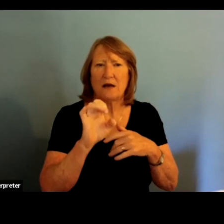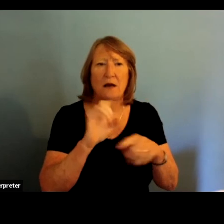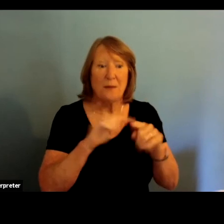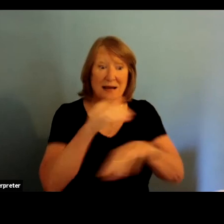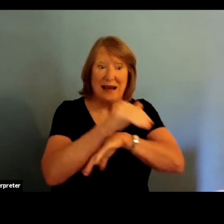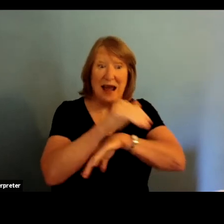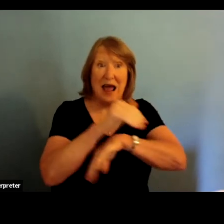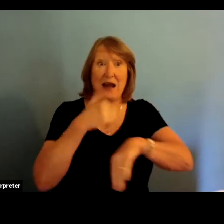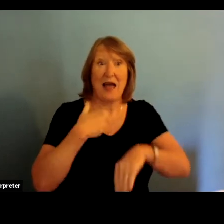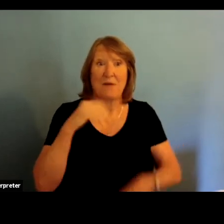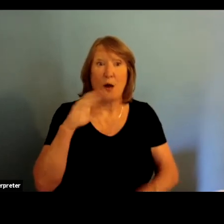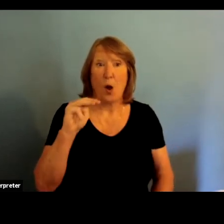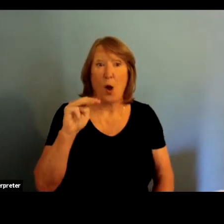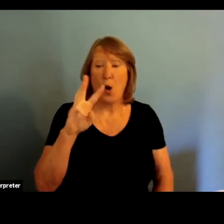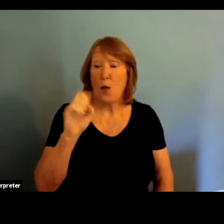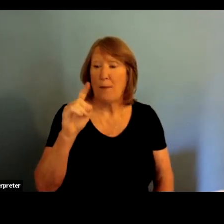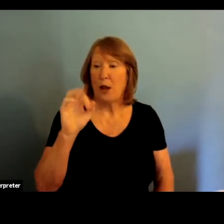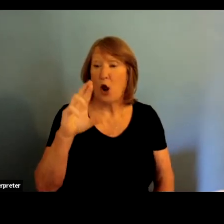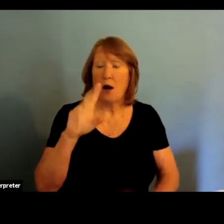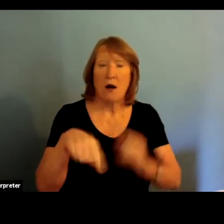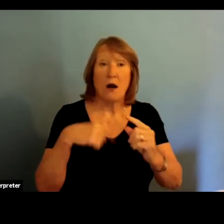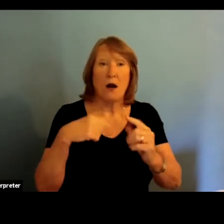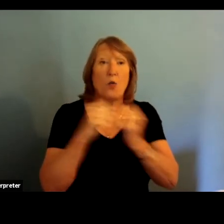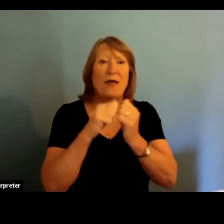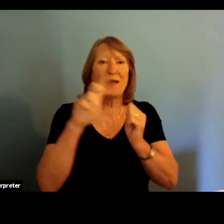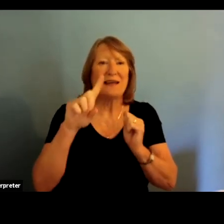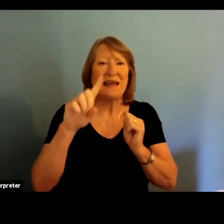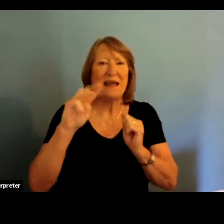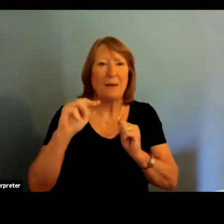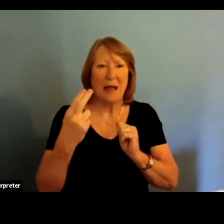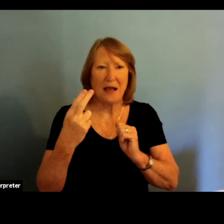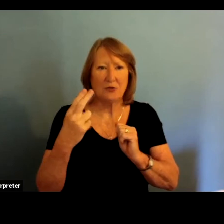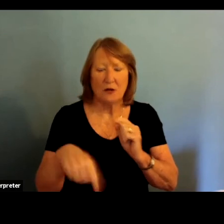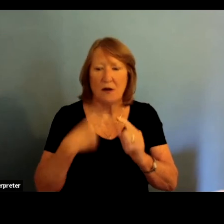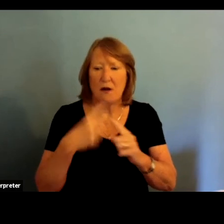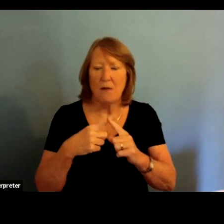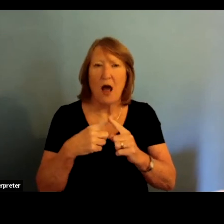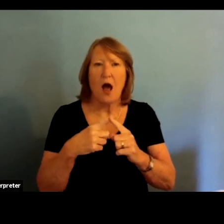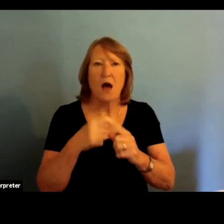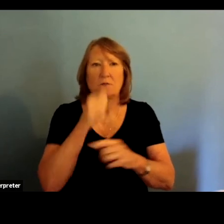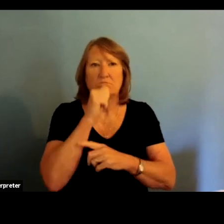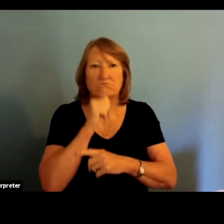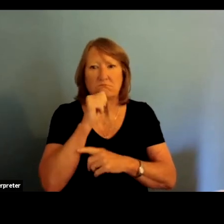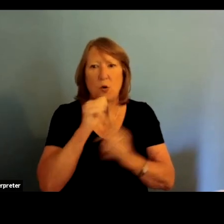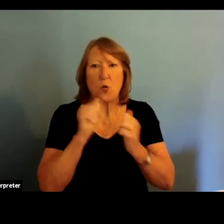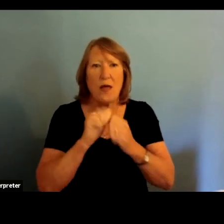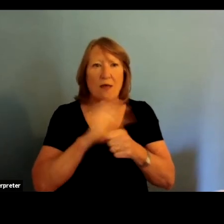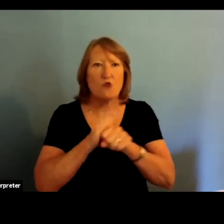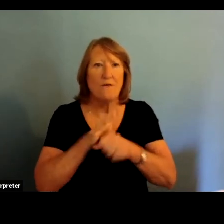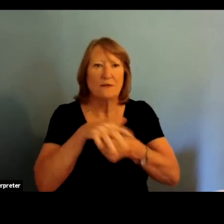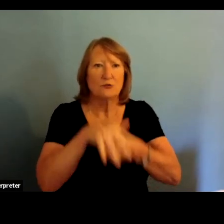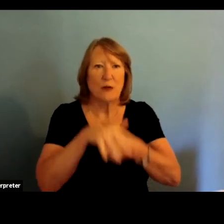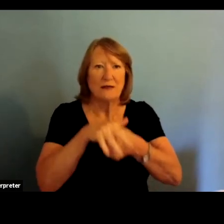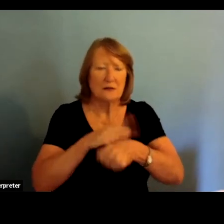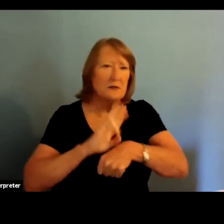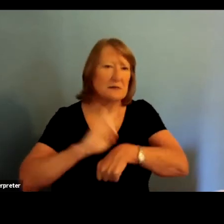with the Department of Mental Health about coping with COVID stress. And that's at 7 p.m. And then next Tuesday,